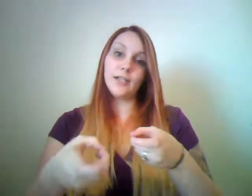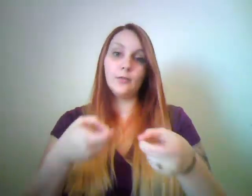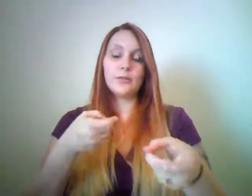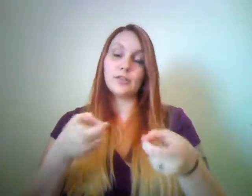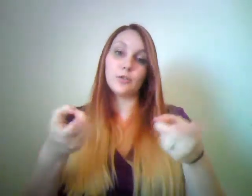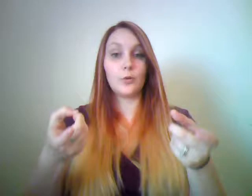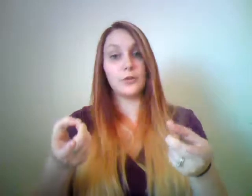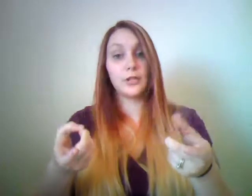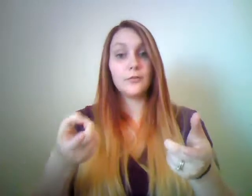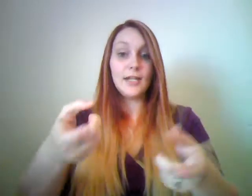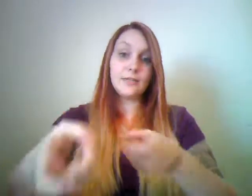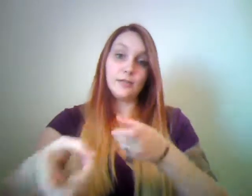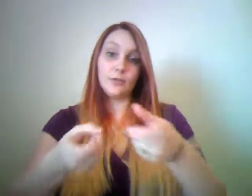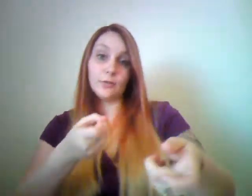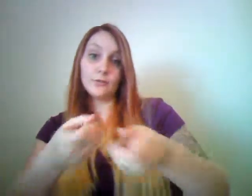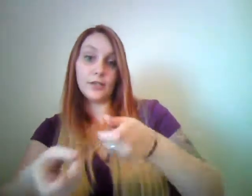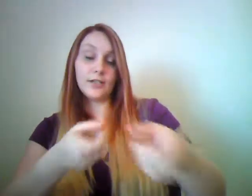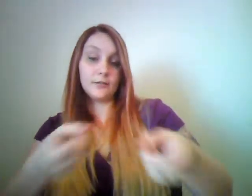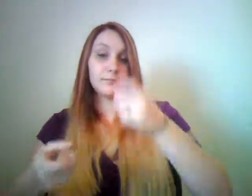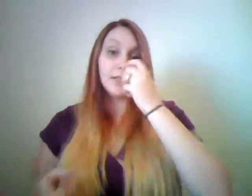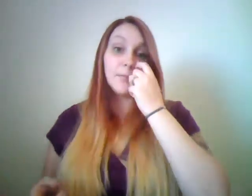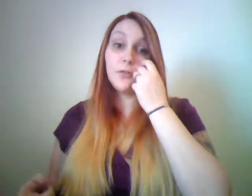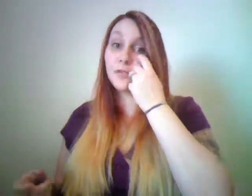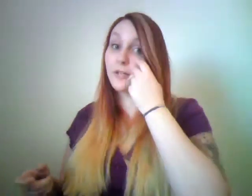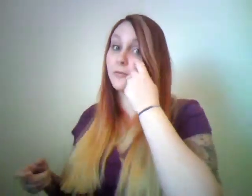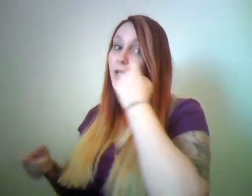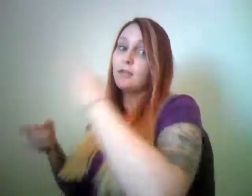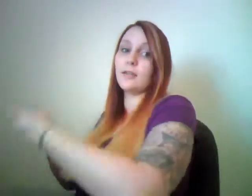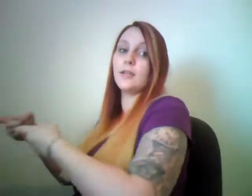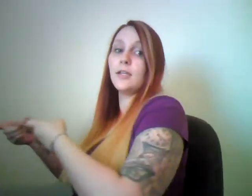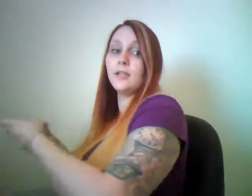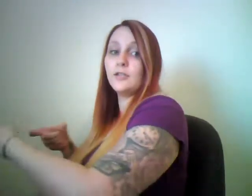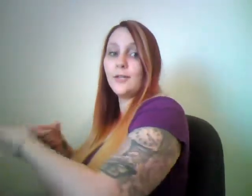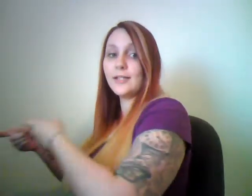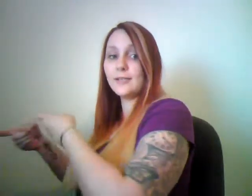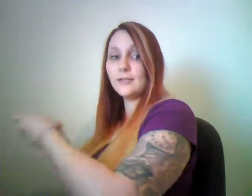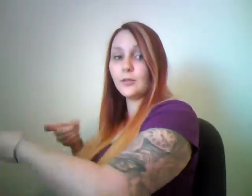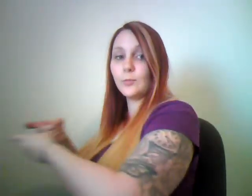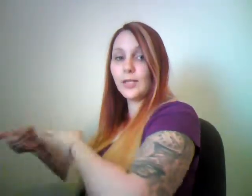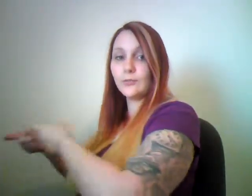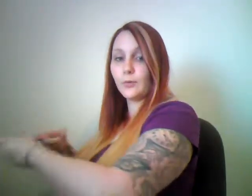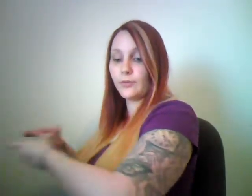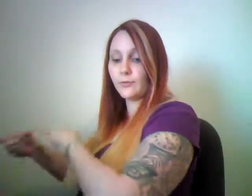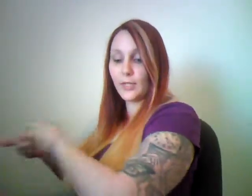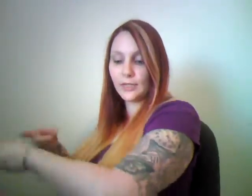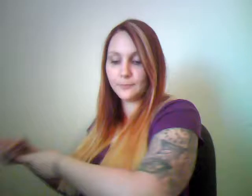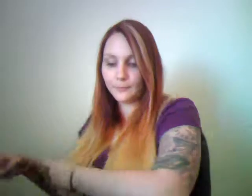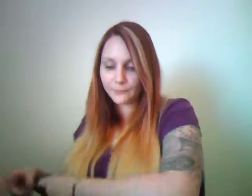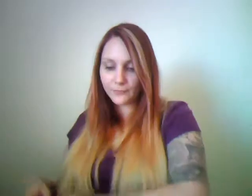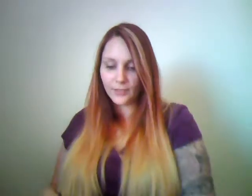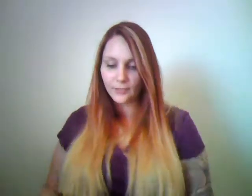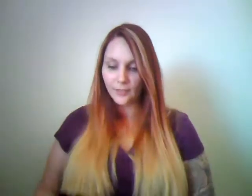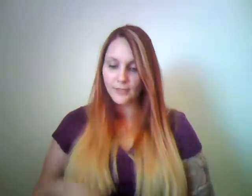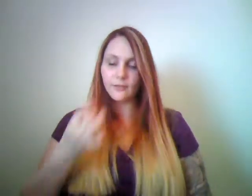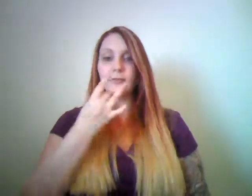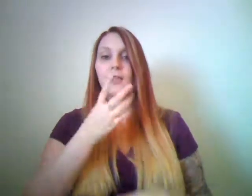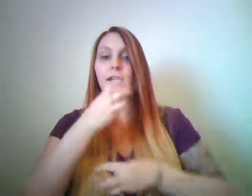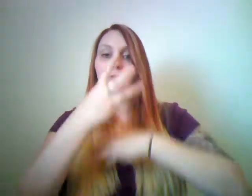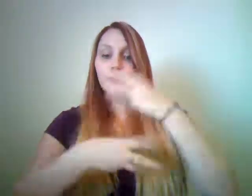horse and you were holding on to the reins and you were trying to get into stuff, right? 2 X's going back and forth. Rain. Okay, so light of the